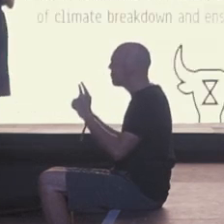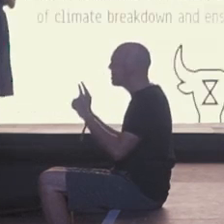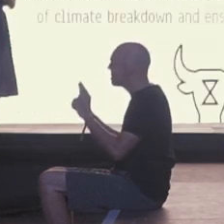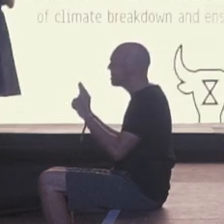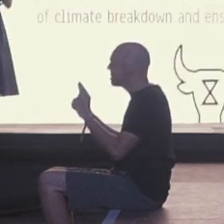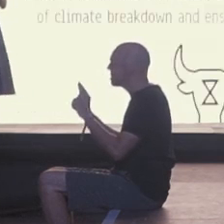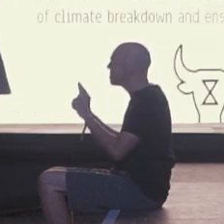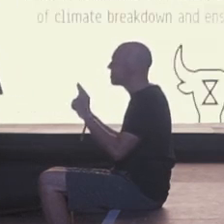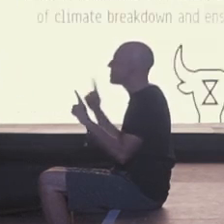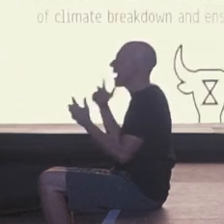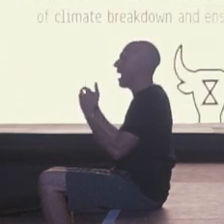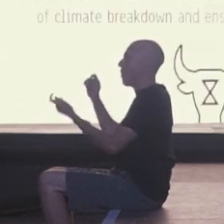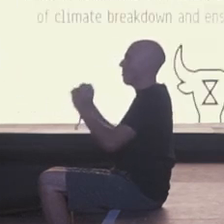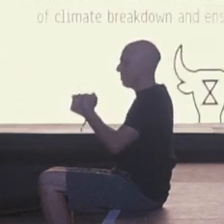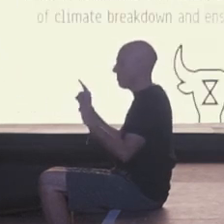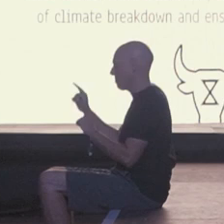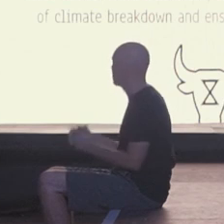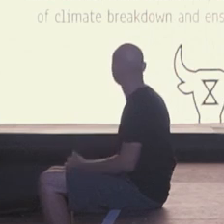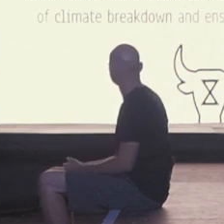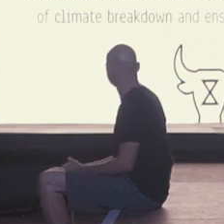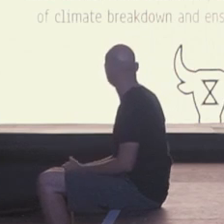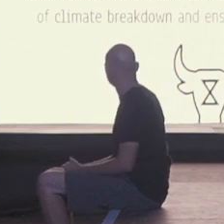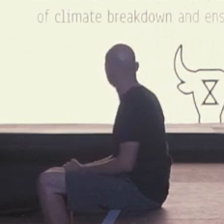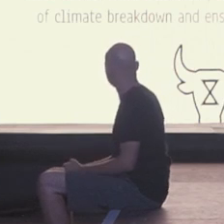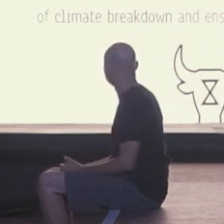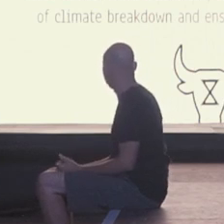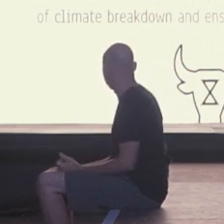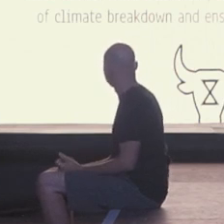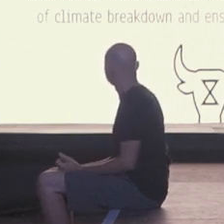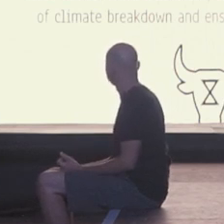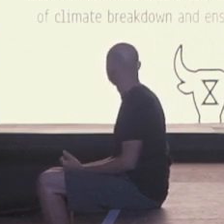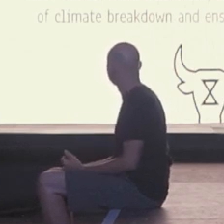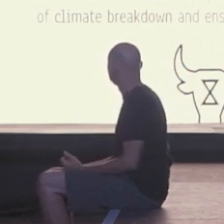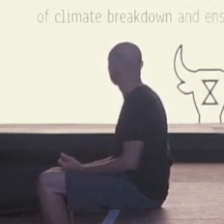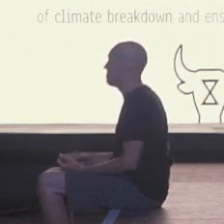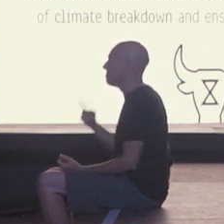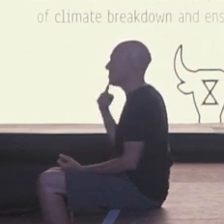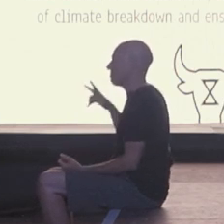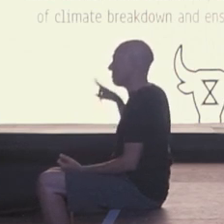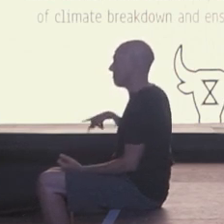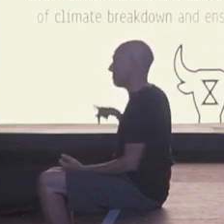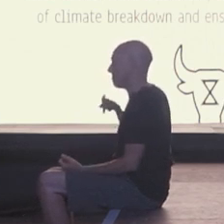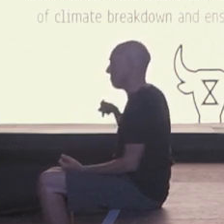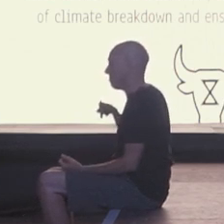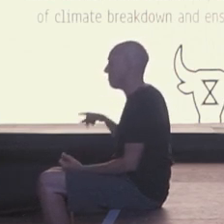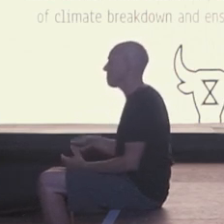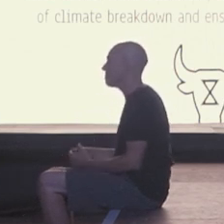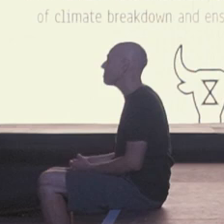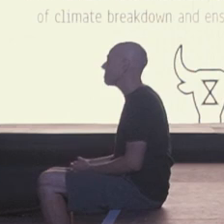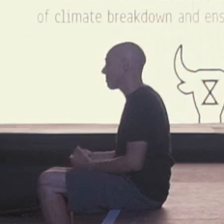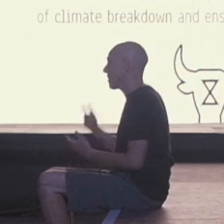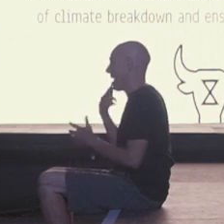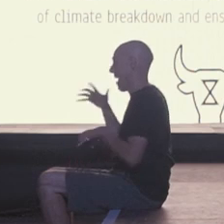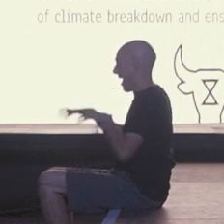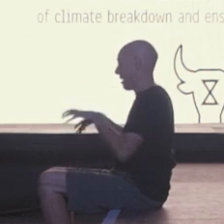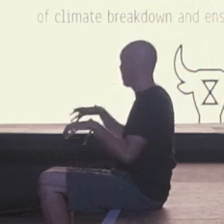So who is Animal Rebellion? So as you can see here, Animal Rebellion is a mass movement that uses non-violent civil disobedience to